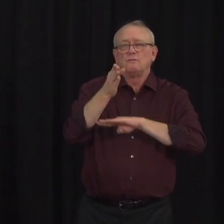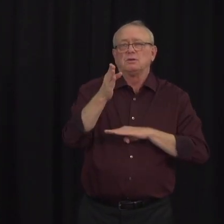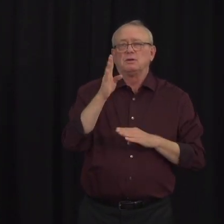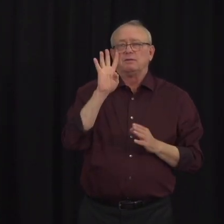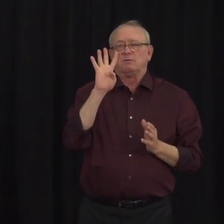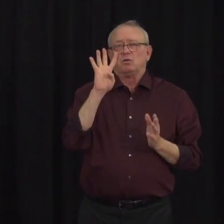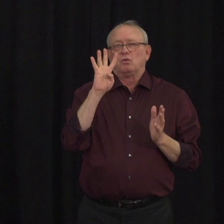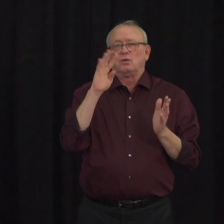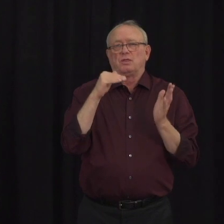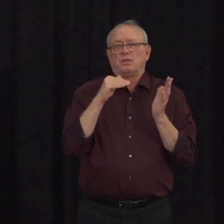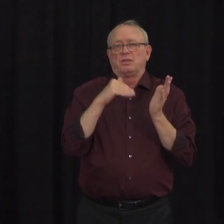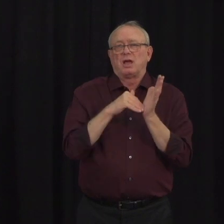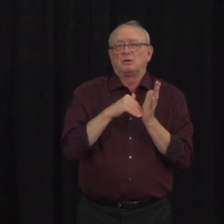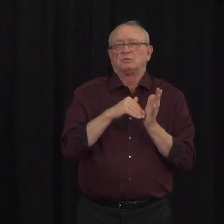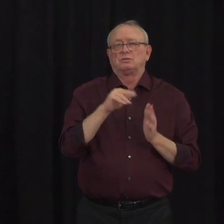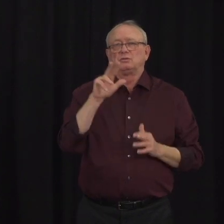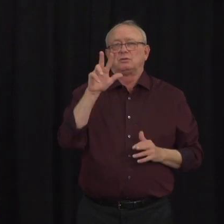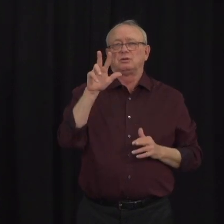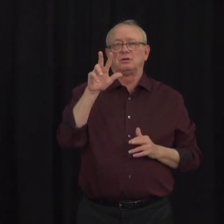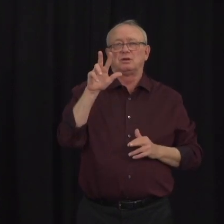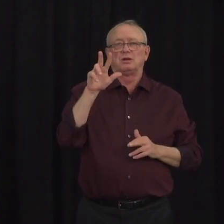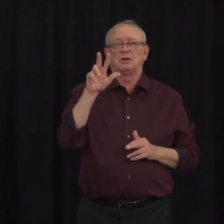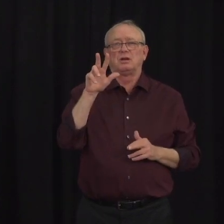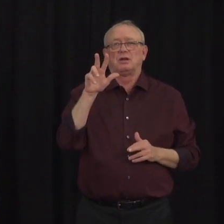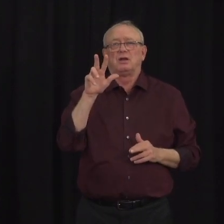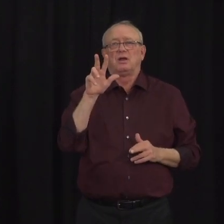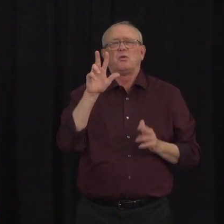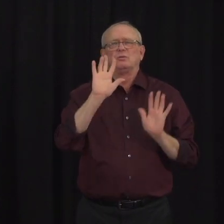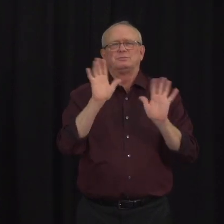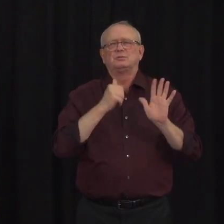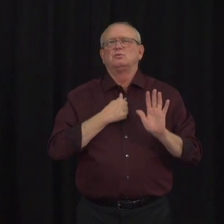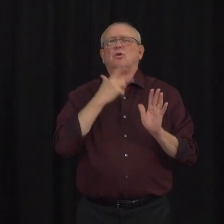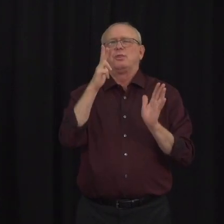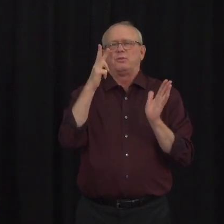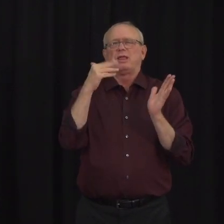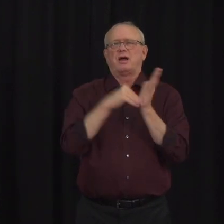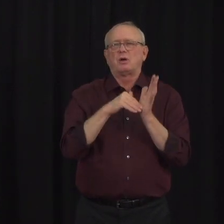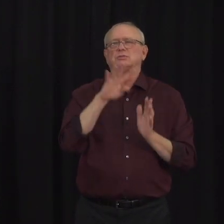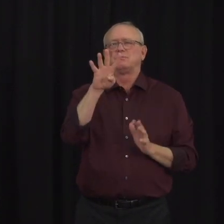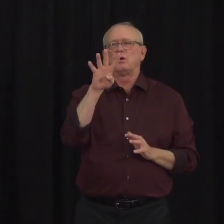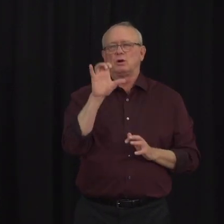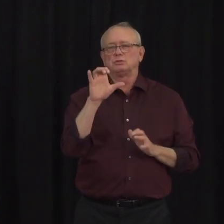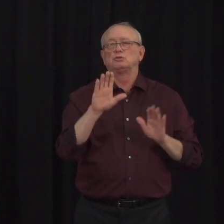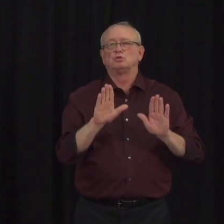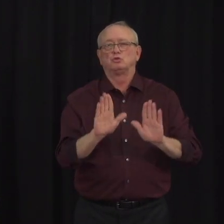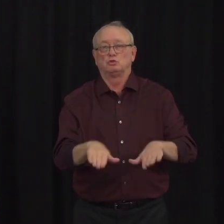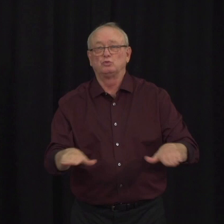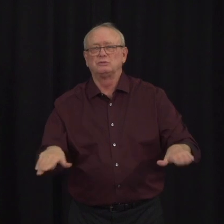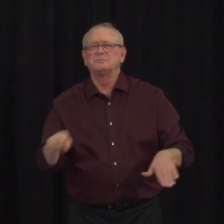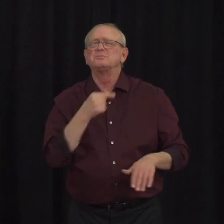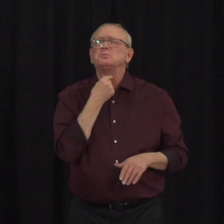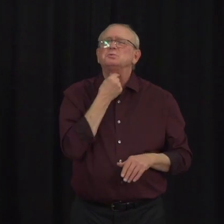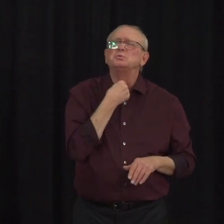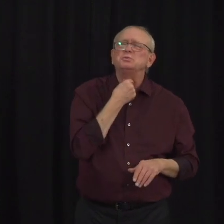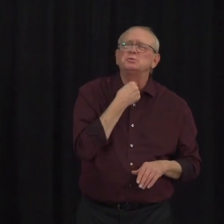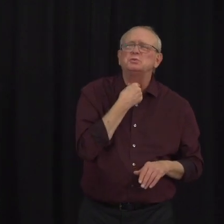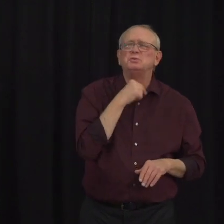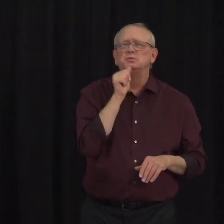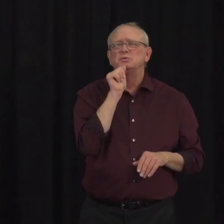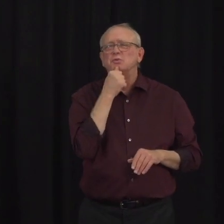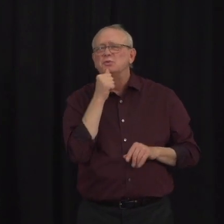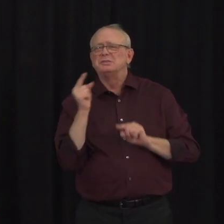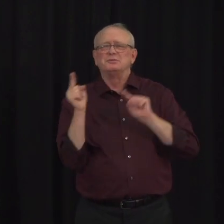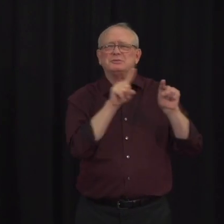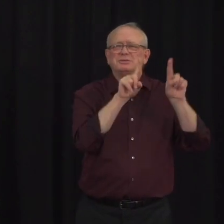throat. Of those, just a little over 700 had a sore throat as their only symptom. Less